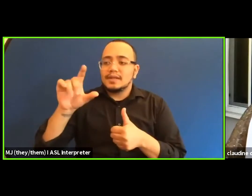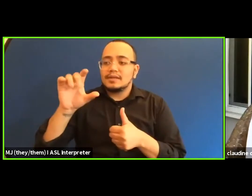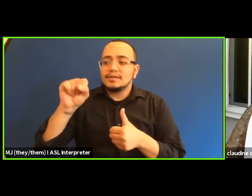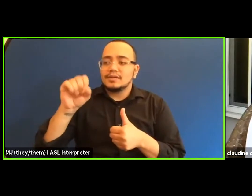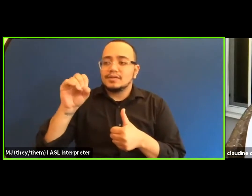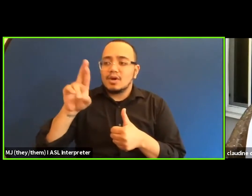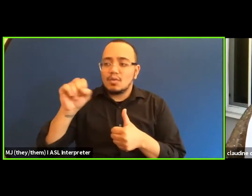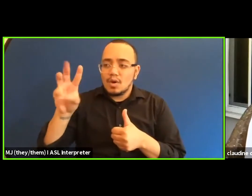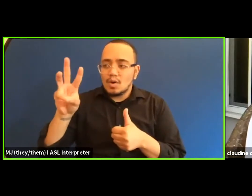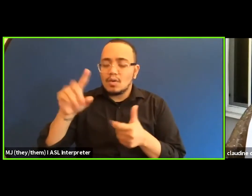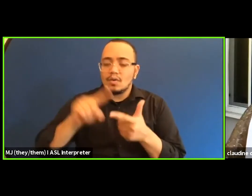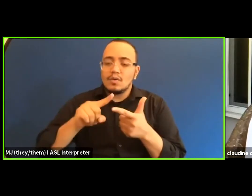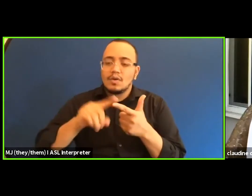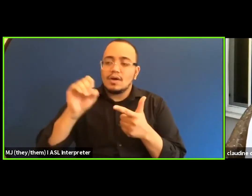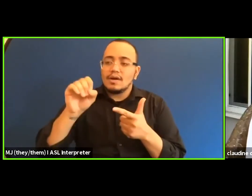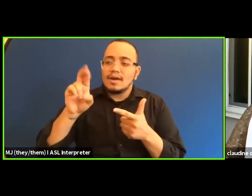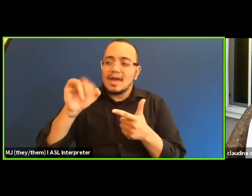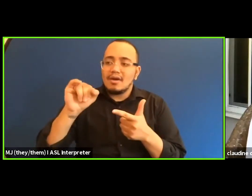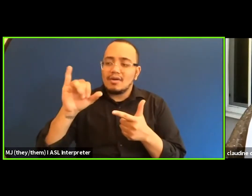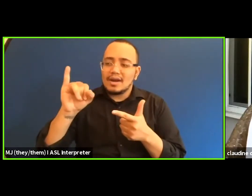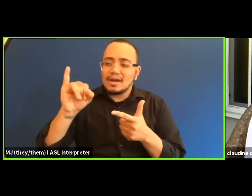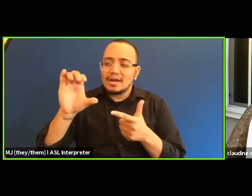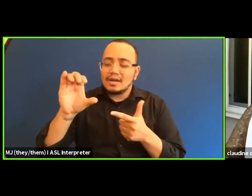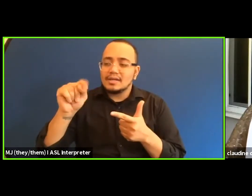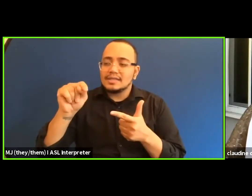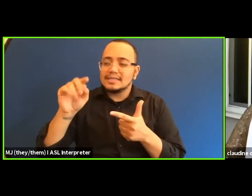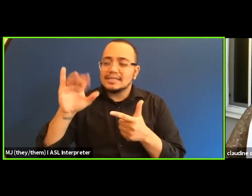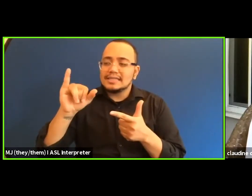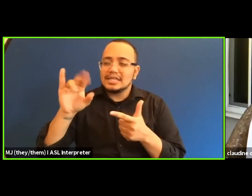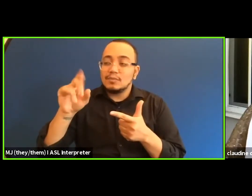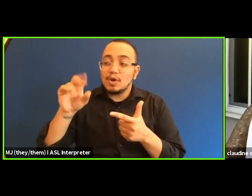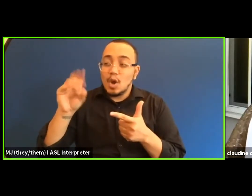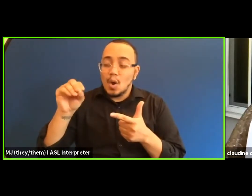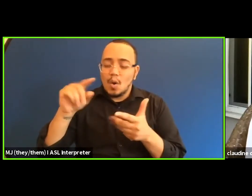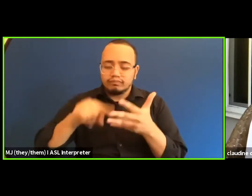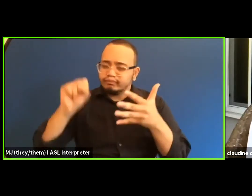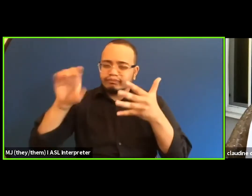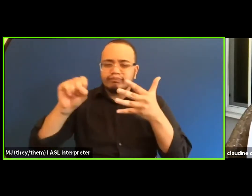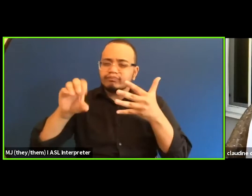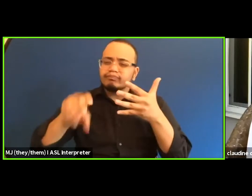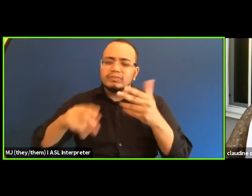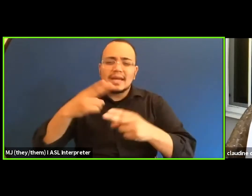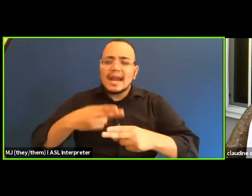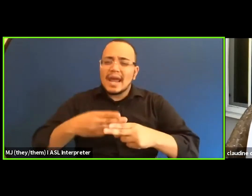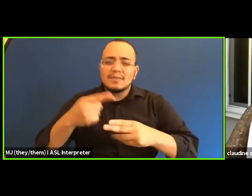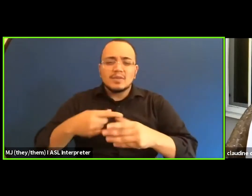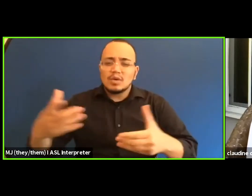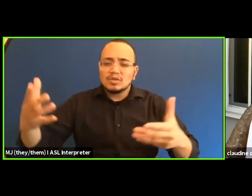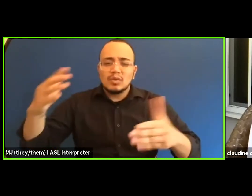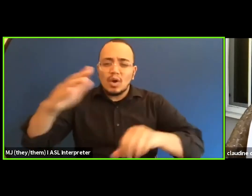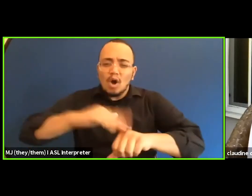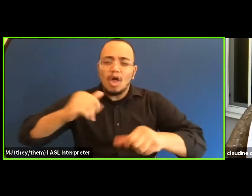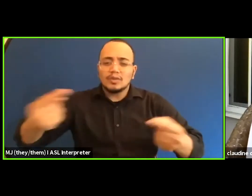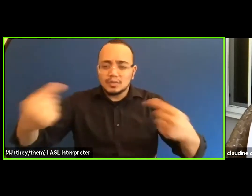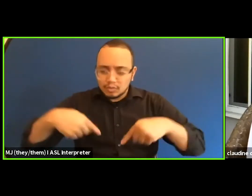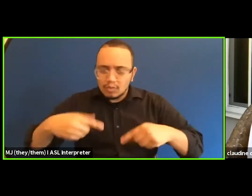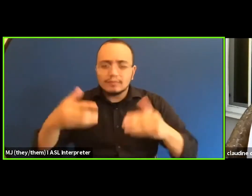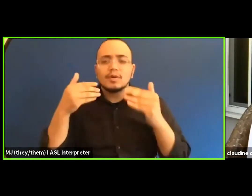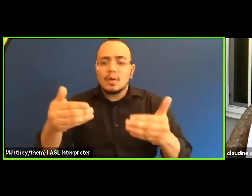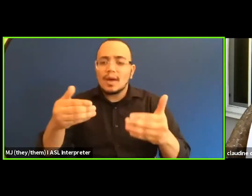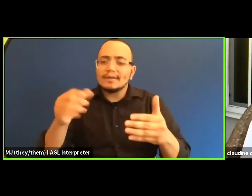Fructuoso, Helen Toribio. If you have other people that you want to speak out loud, go ahead and say their names now.